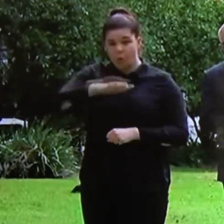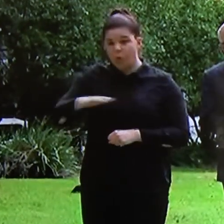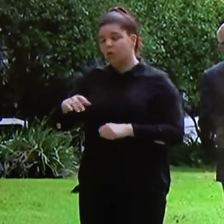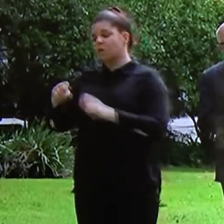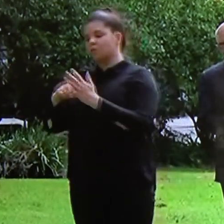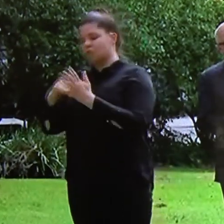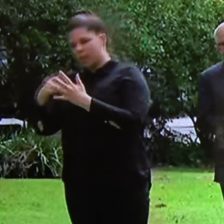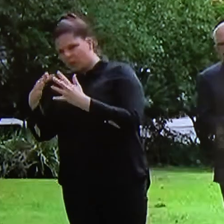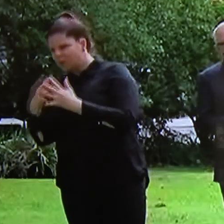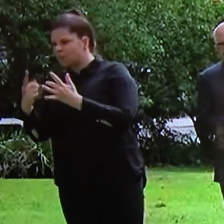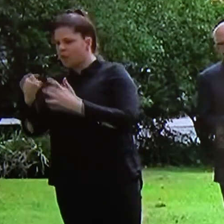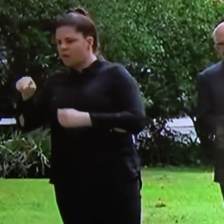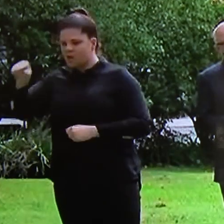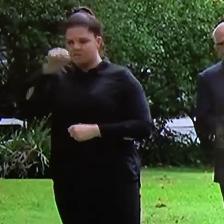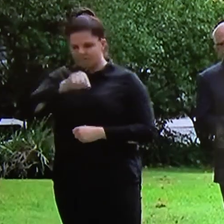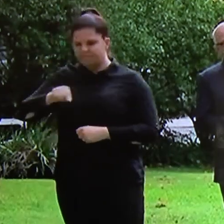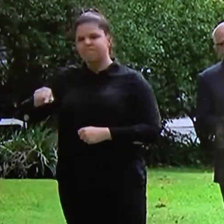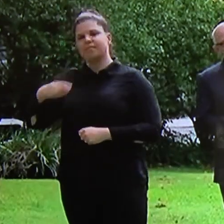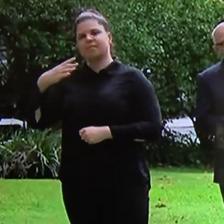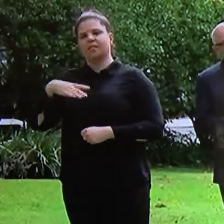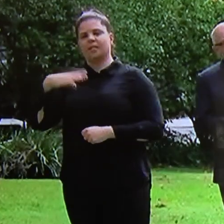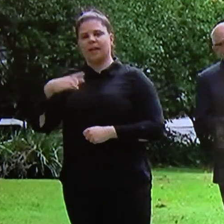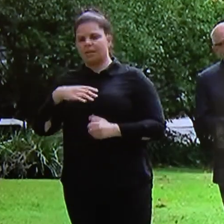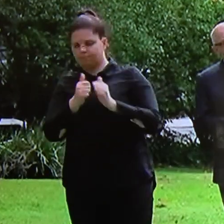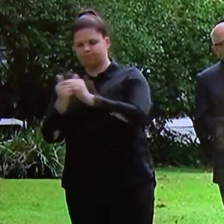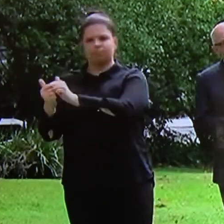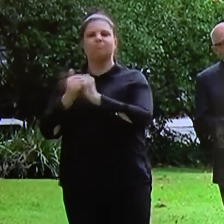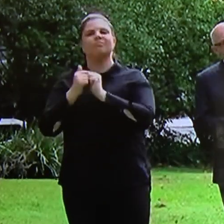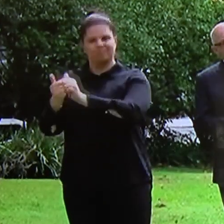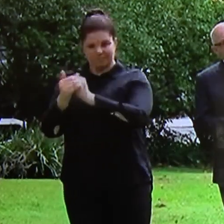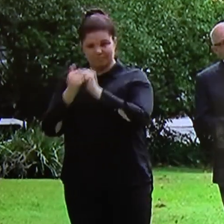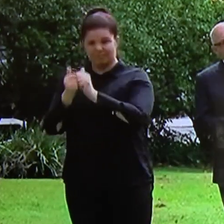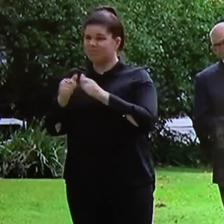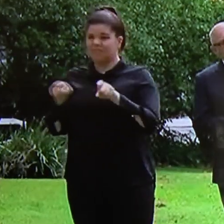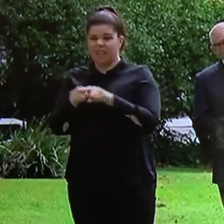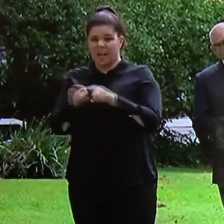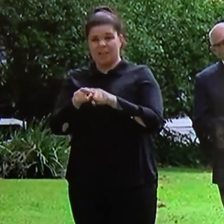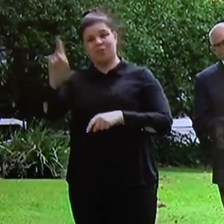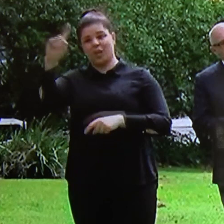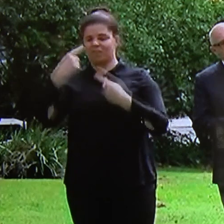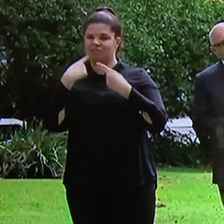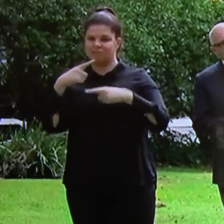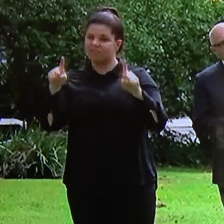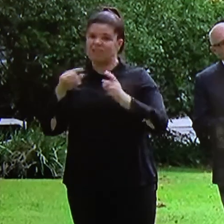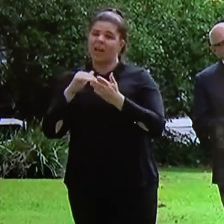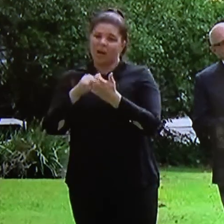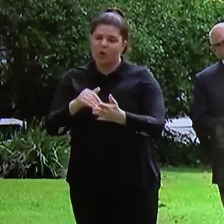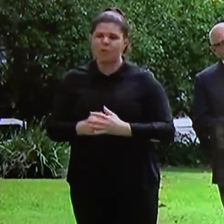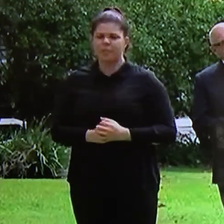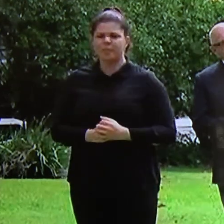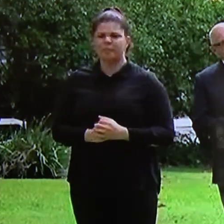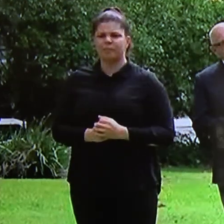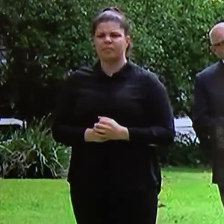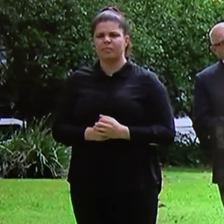needed. That's exactly what we have done with this package. And the reality is the